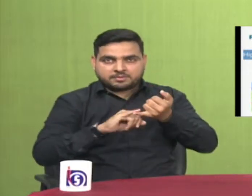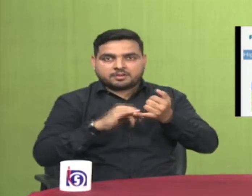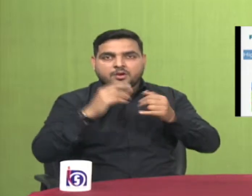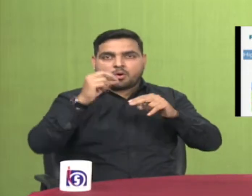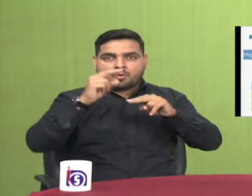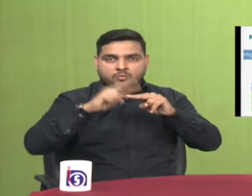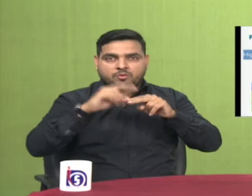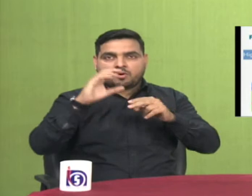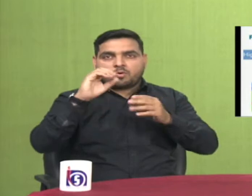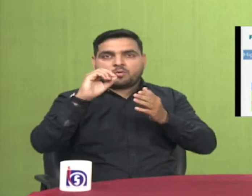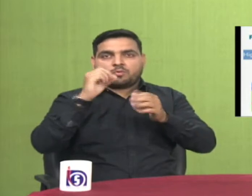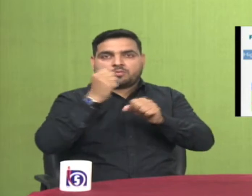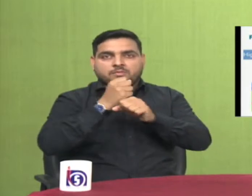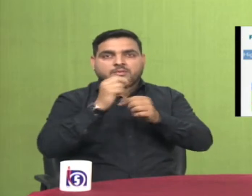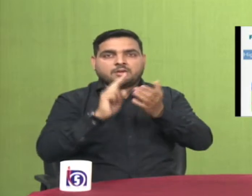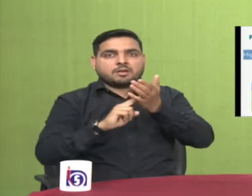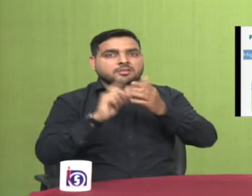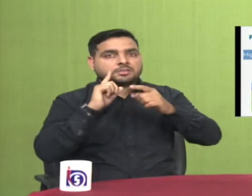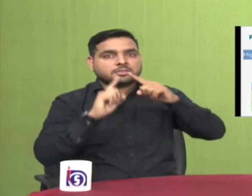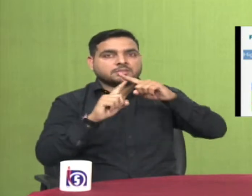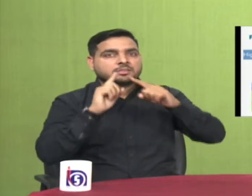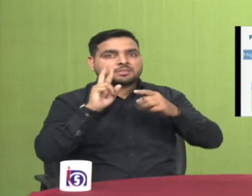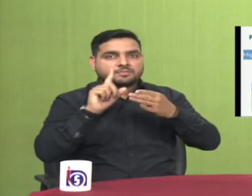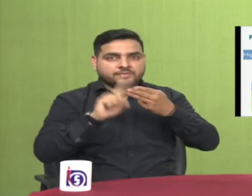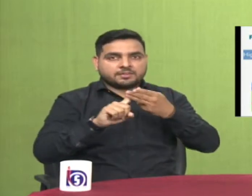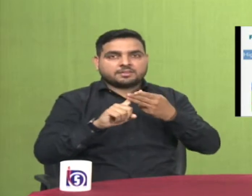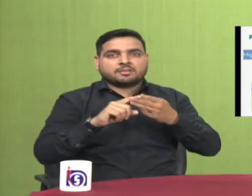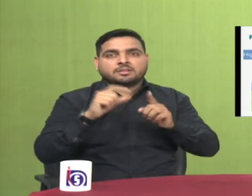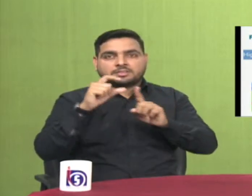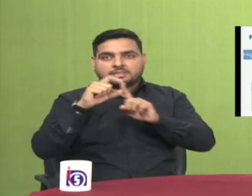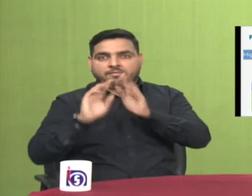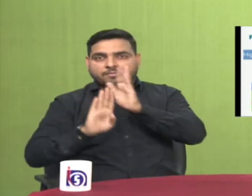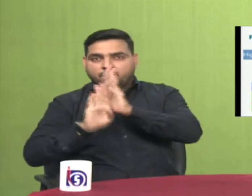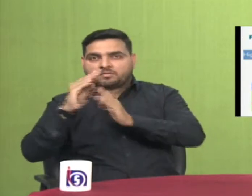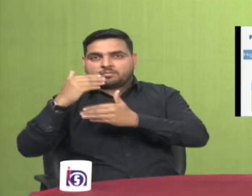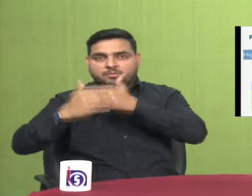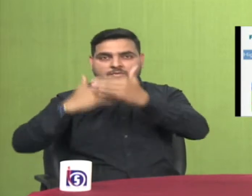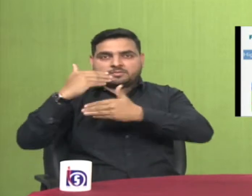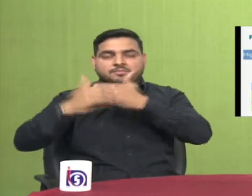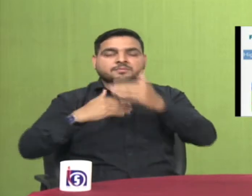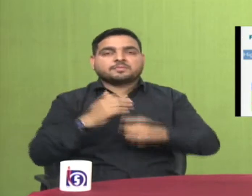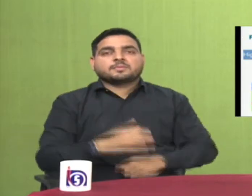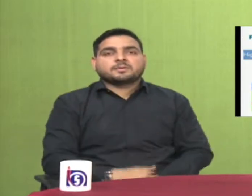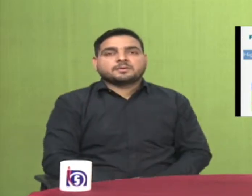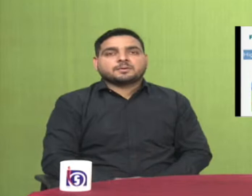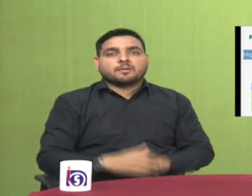Features of cognitive development. What are they?